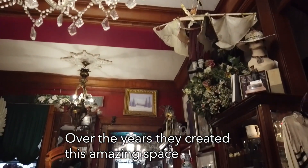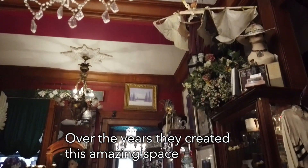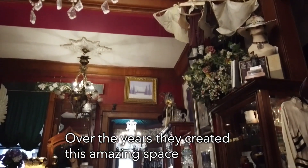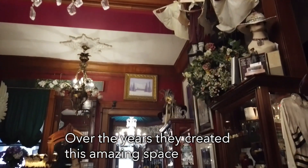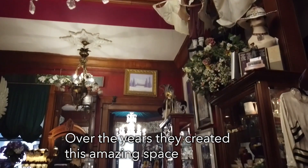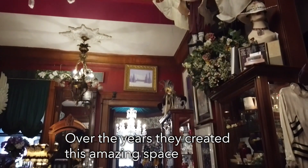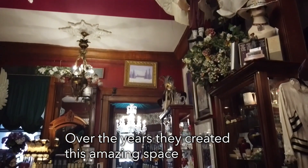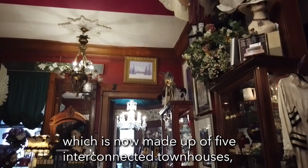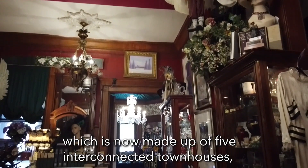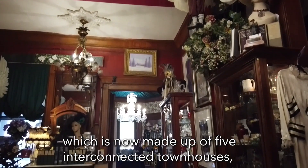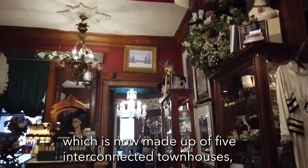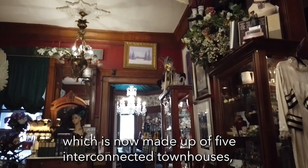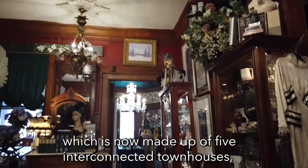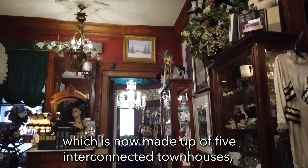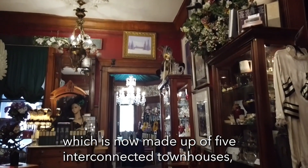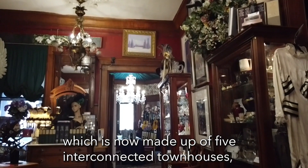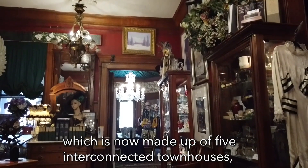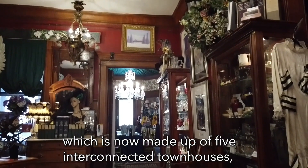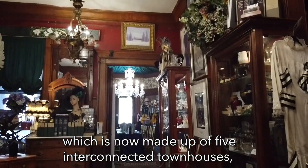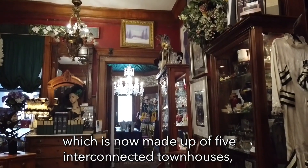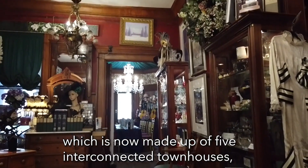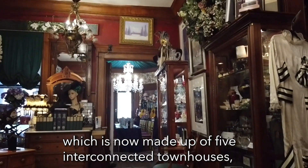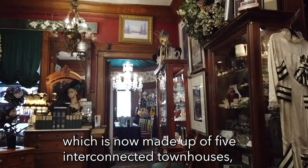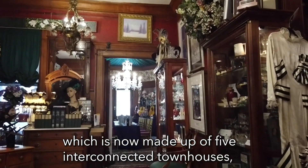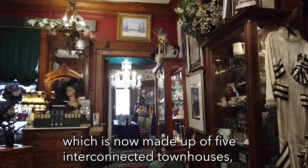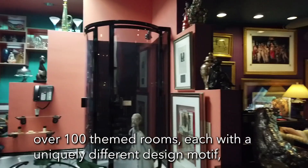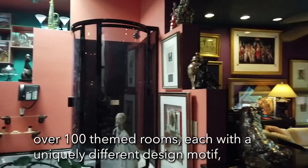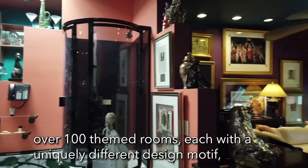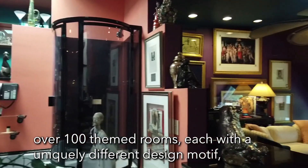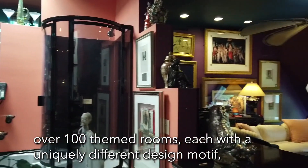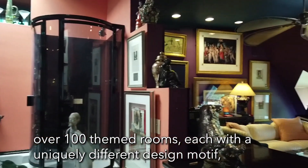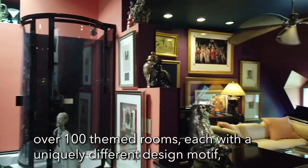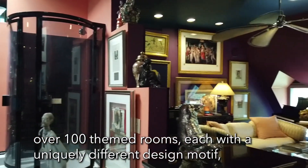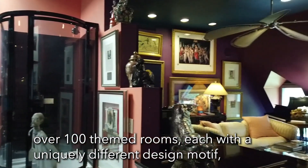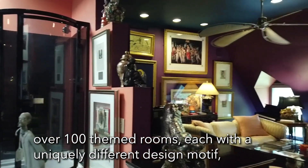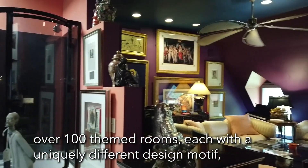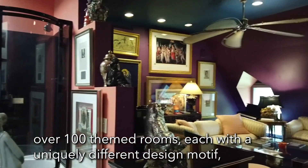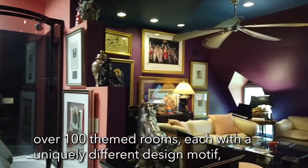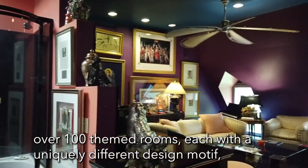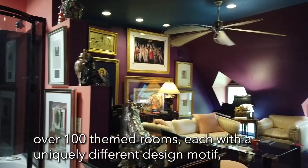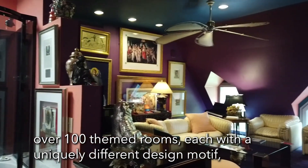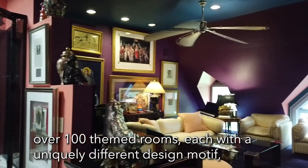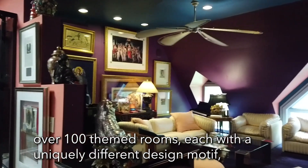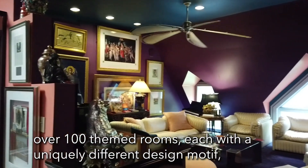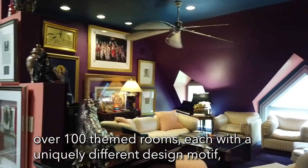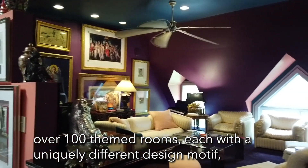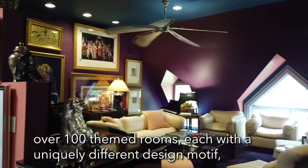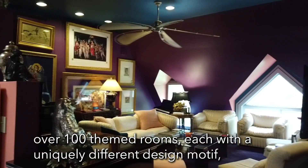amazing space, which is now made up of 5 interconnected townhouses, over 100 themed rooms, each with a uniquely different design